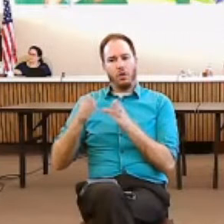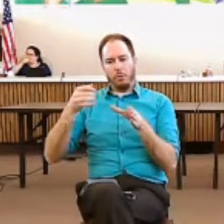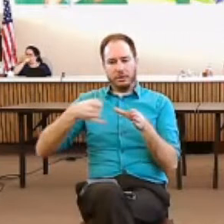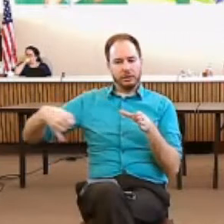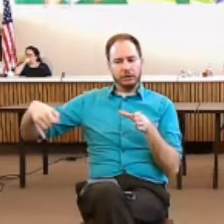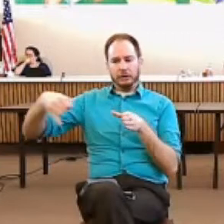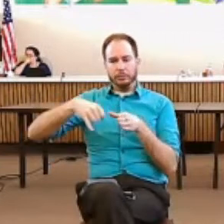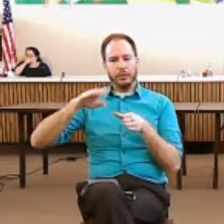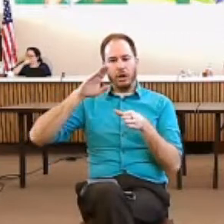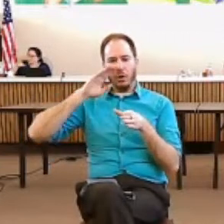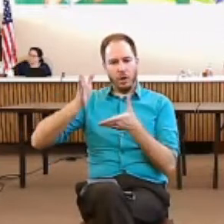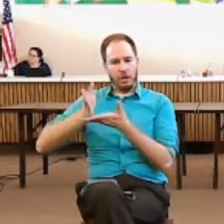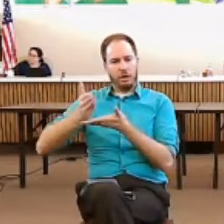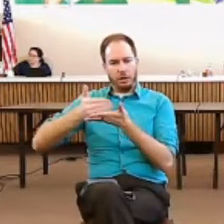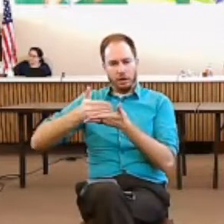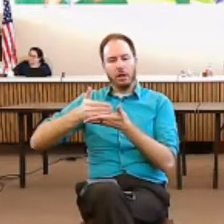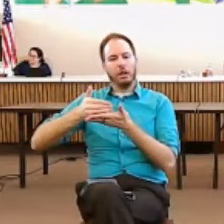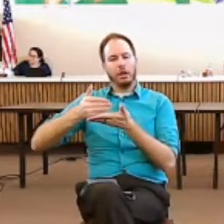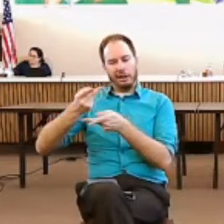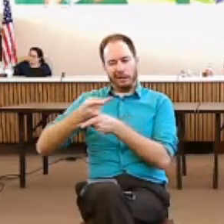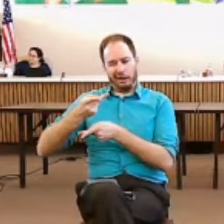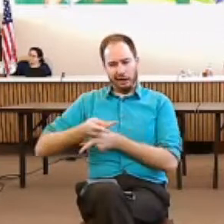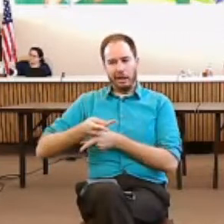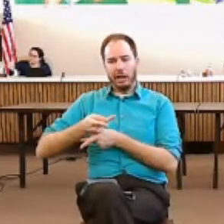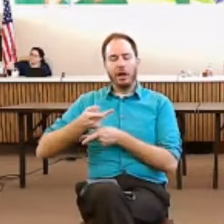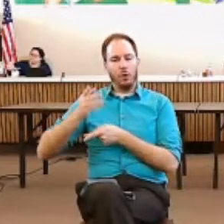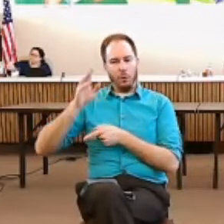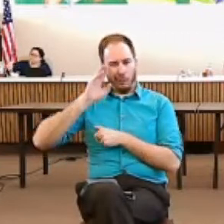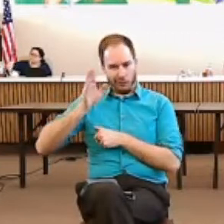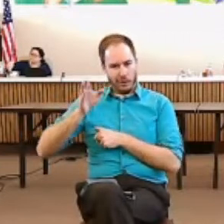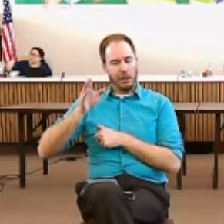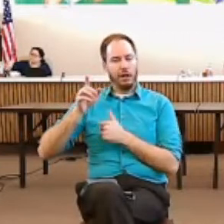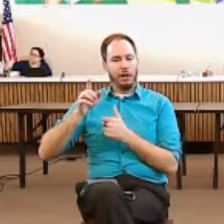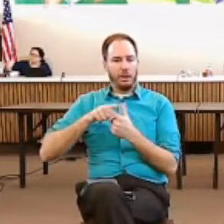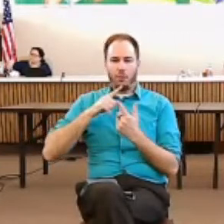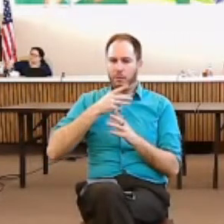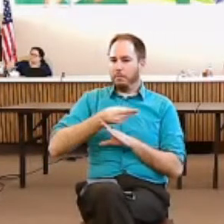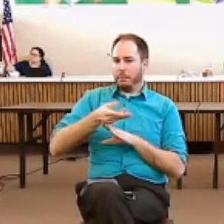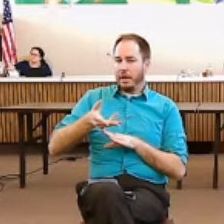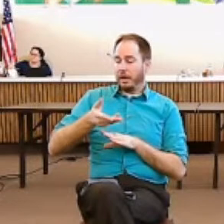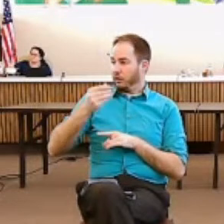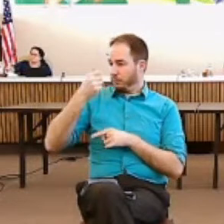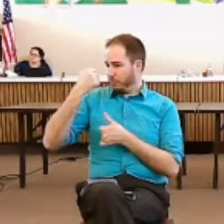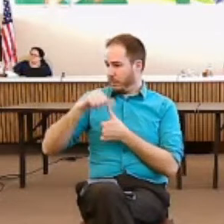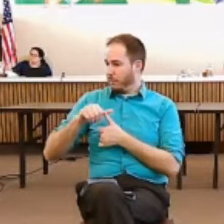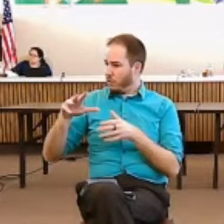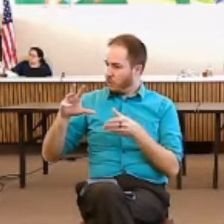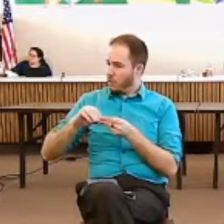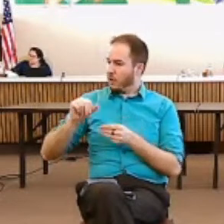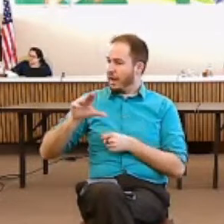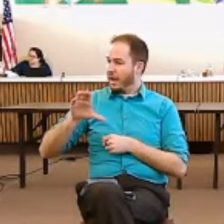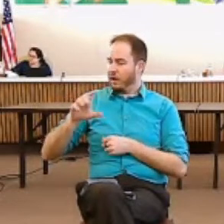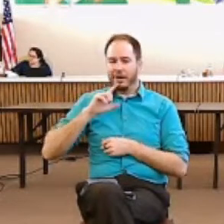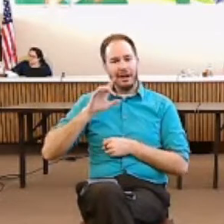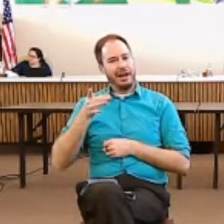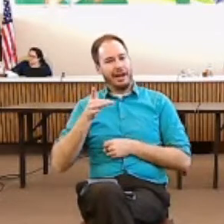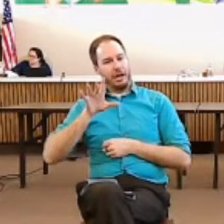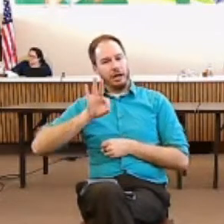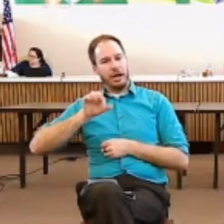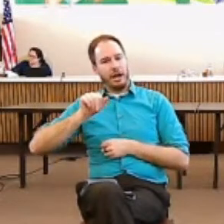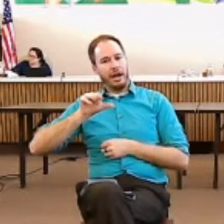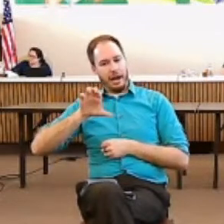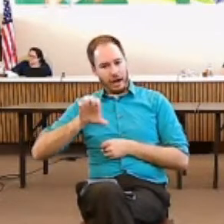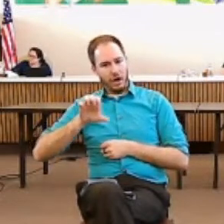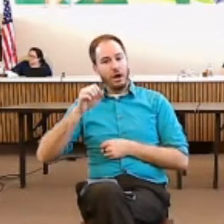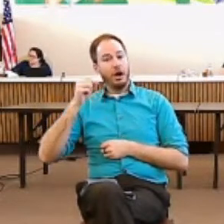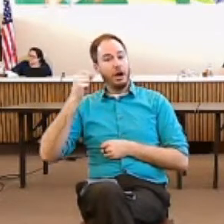will be doing an open space calculation if they haven't done one already. And do you know what the acreage is? We have 89 acres,